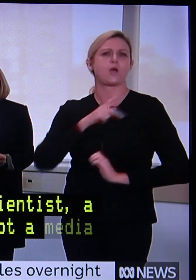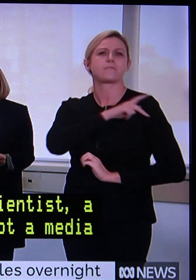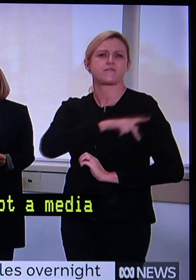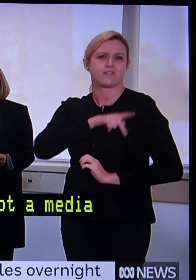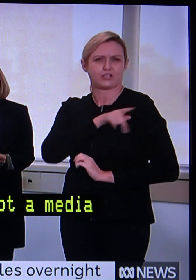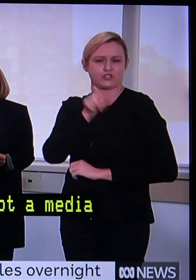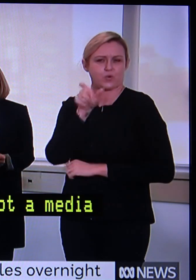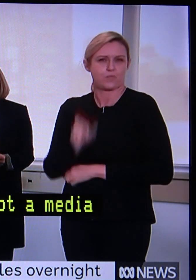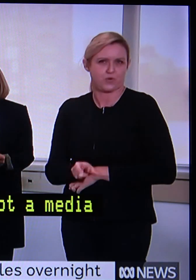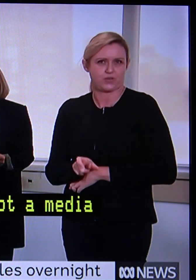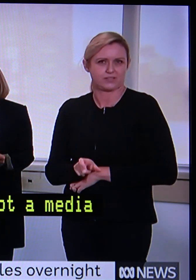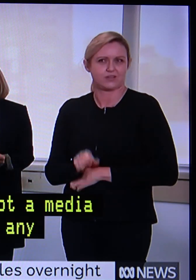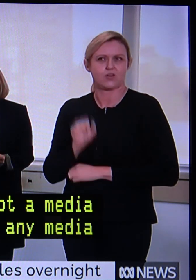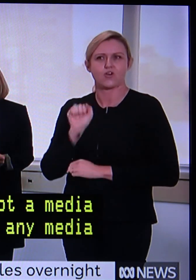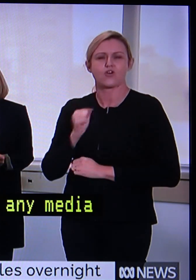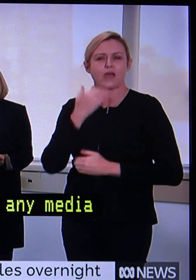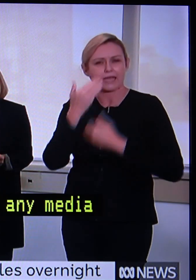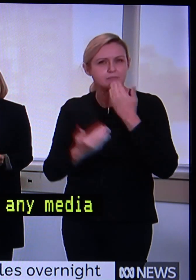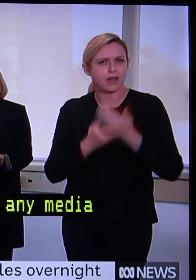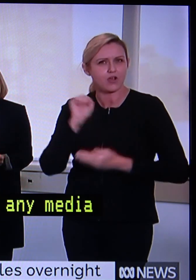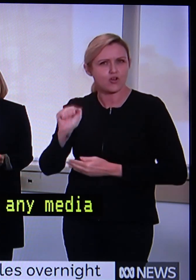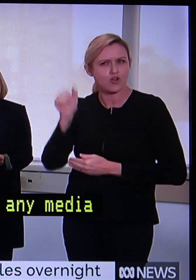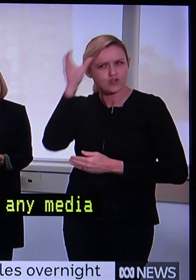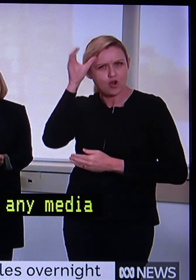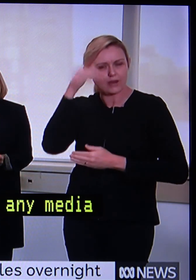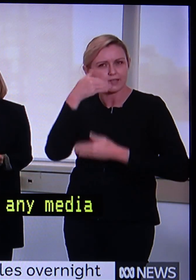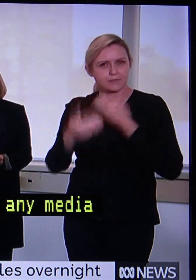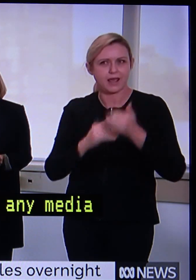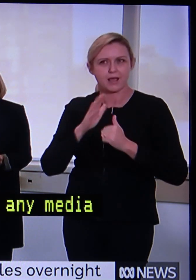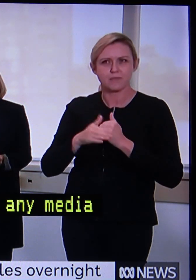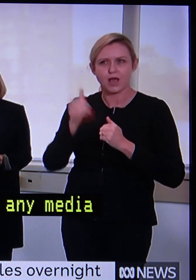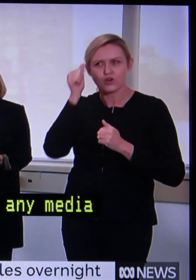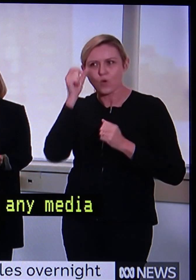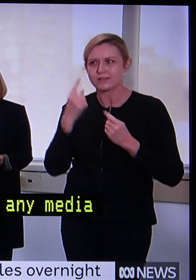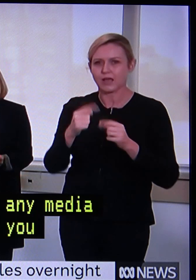give the best of her knowledge, but not necessarily understands about how to do